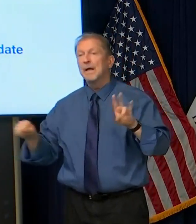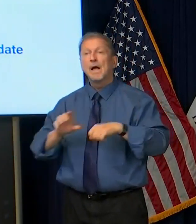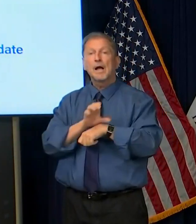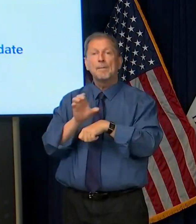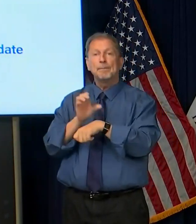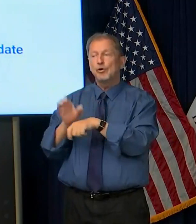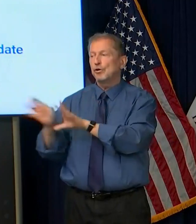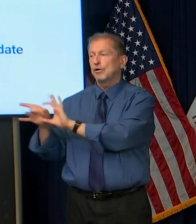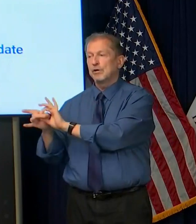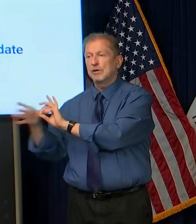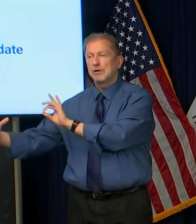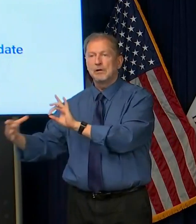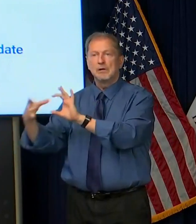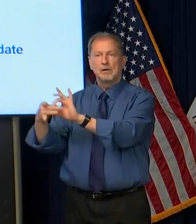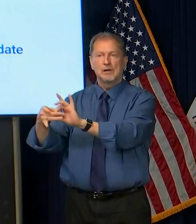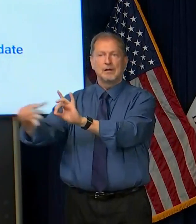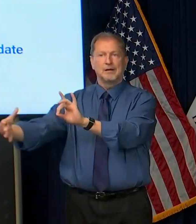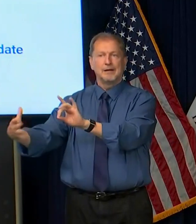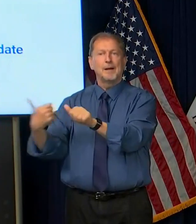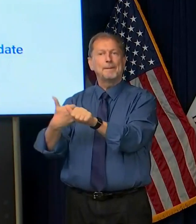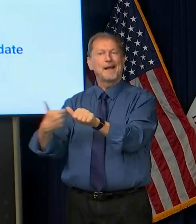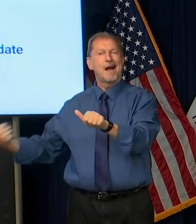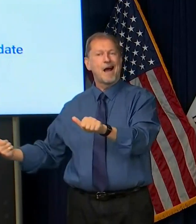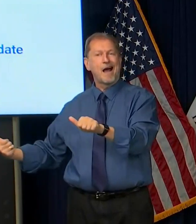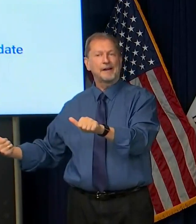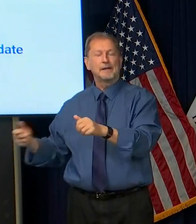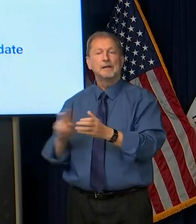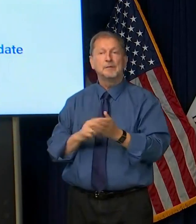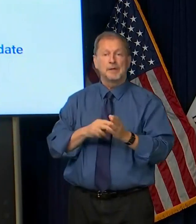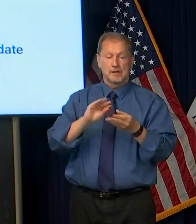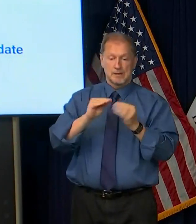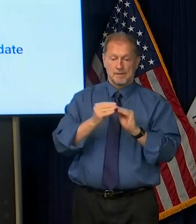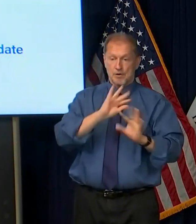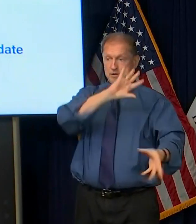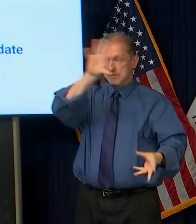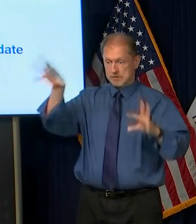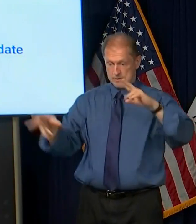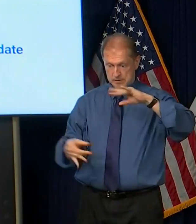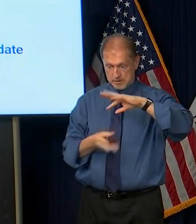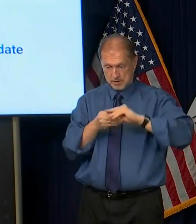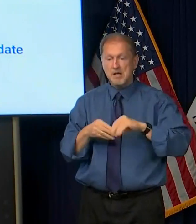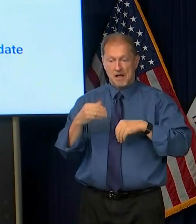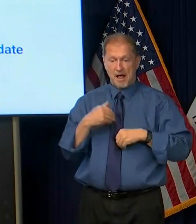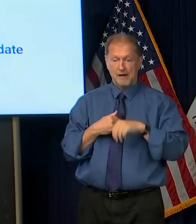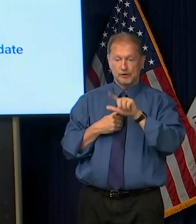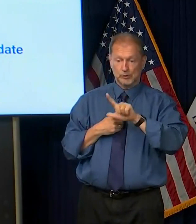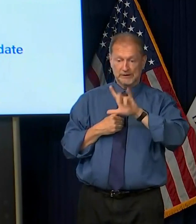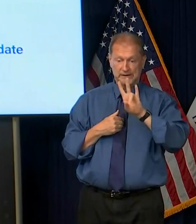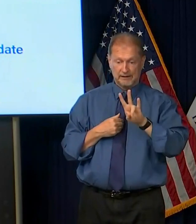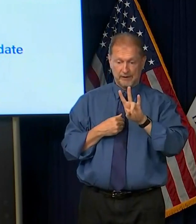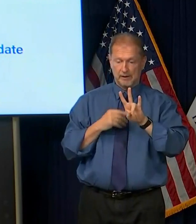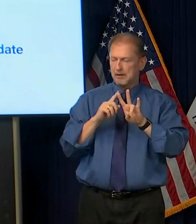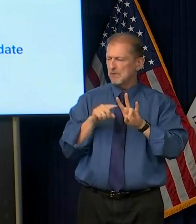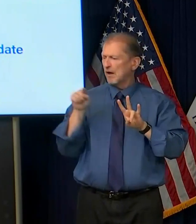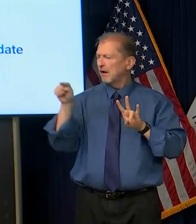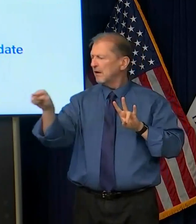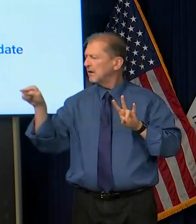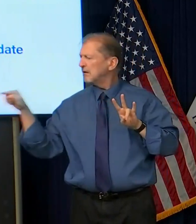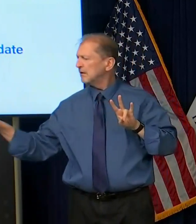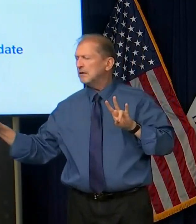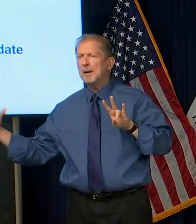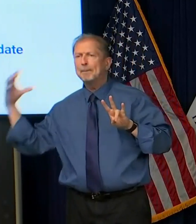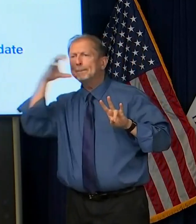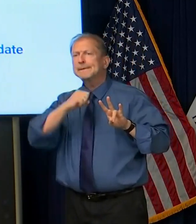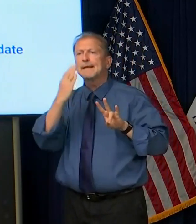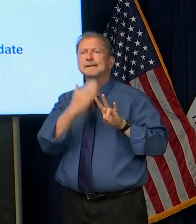that experienced a delay, and that delay has resulted in information for the last 24 hours not being complete. And so I